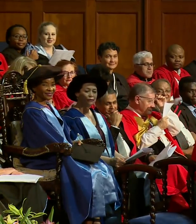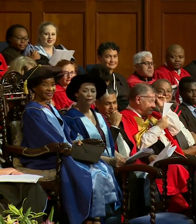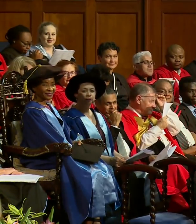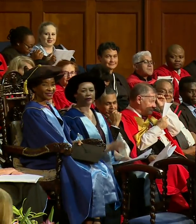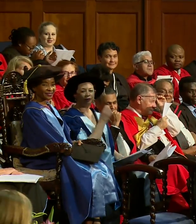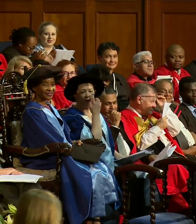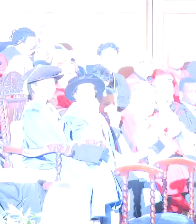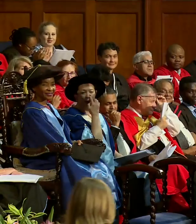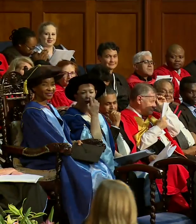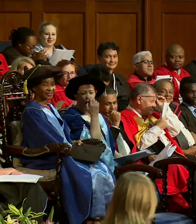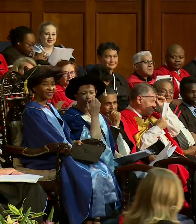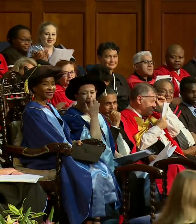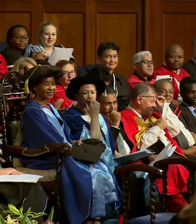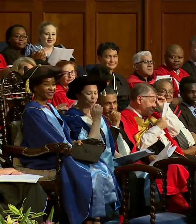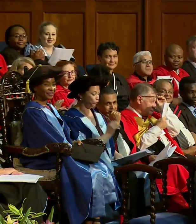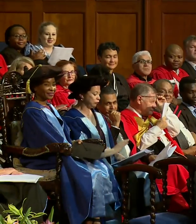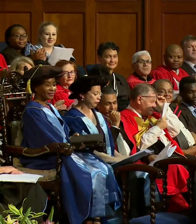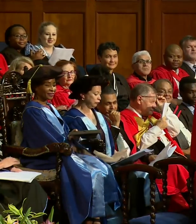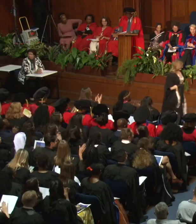Aisha Lotta.